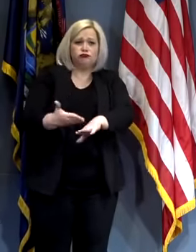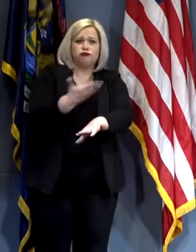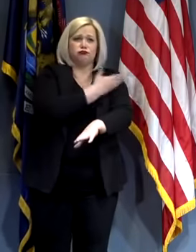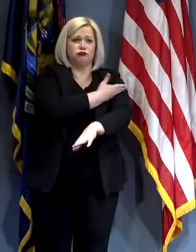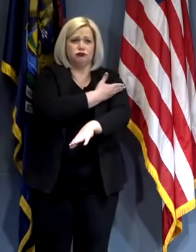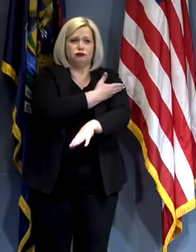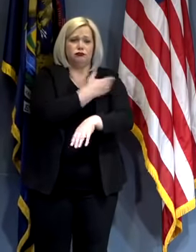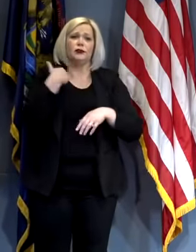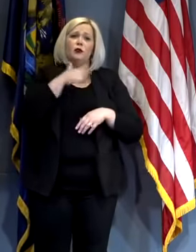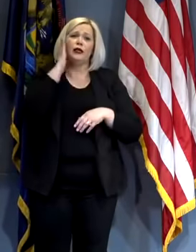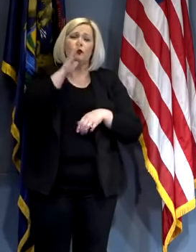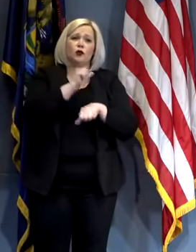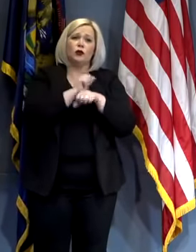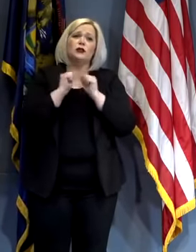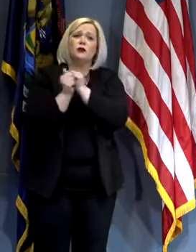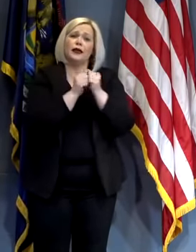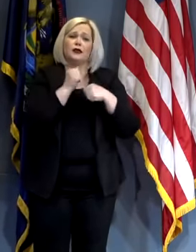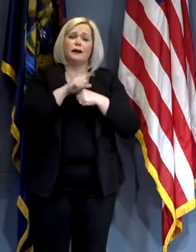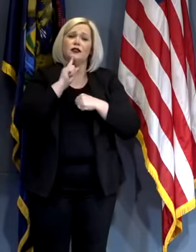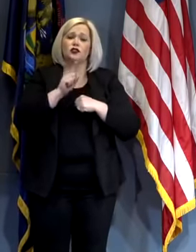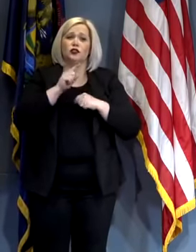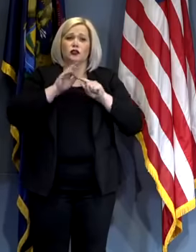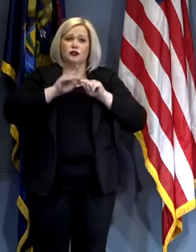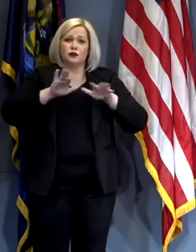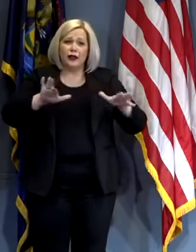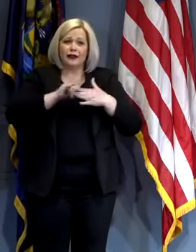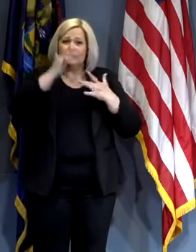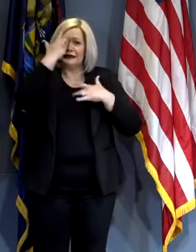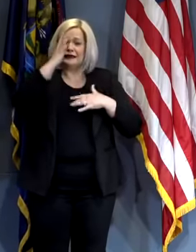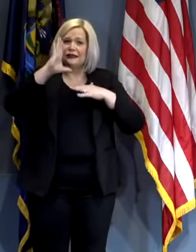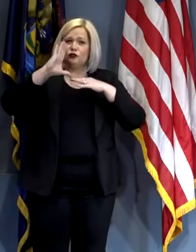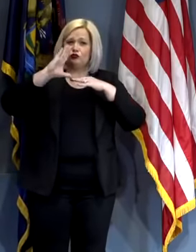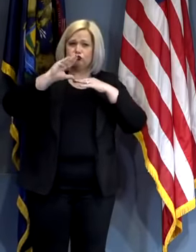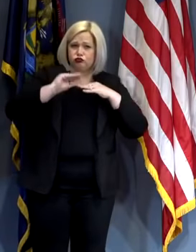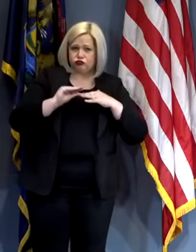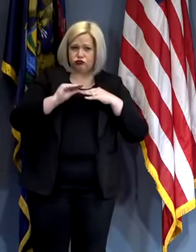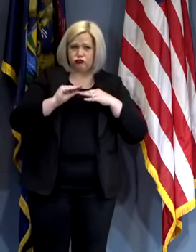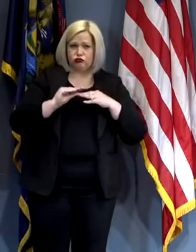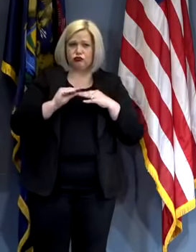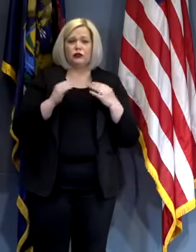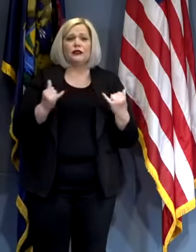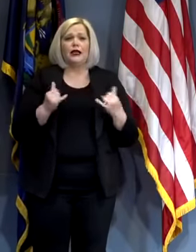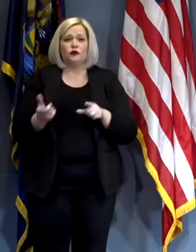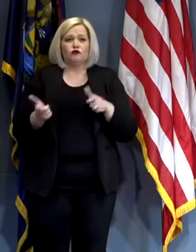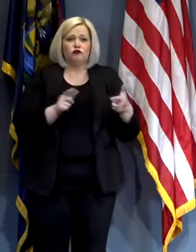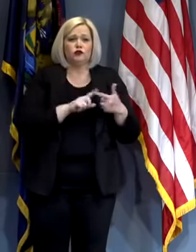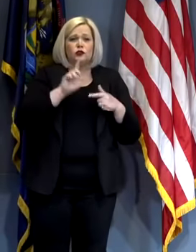of COVID-19 in our state and that we are saving lives. With that, I will turn it over to Lieutenant Governor.